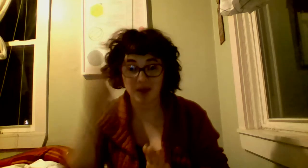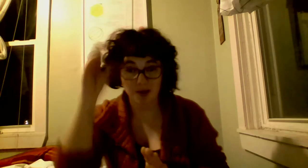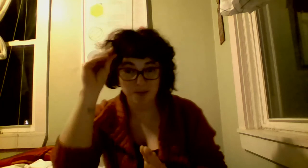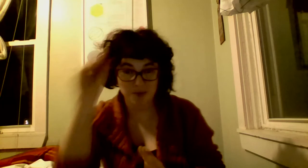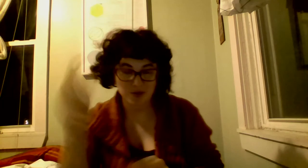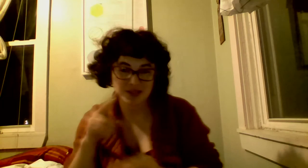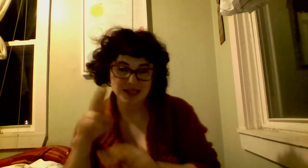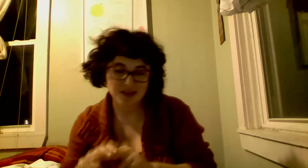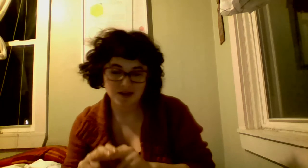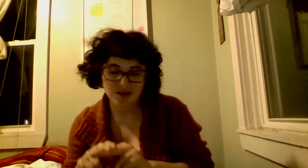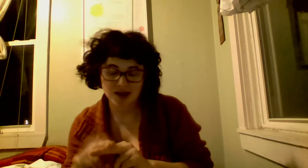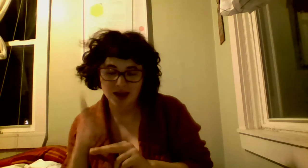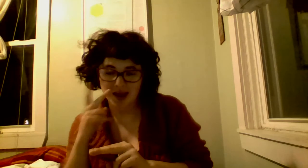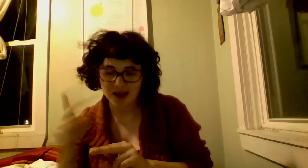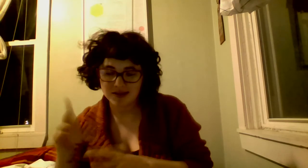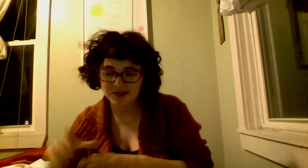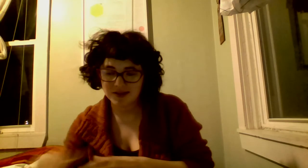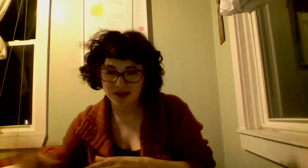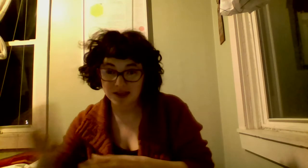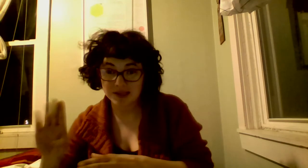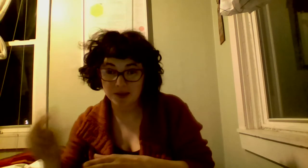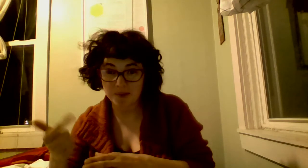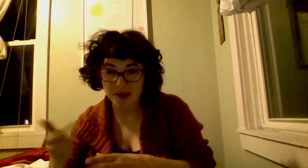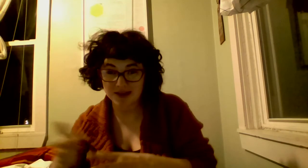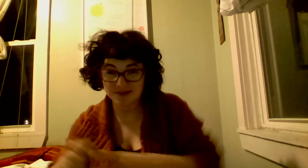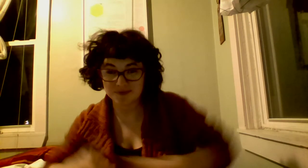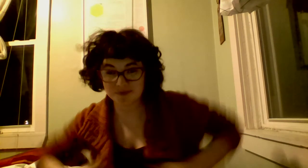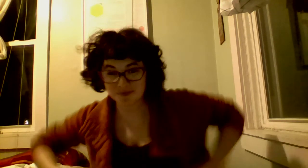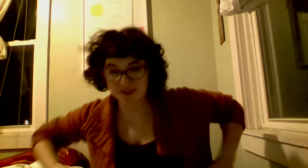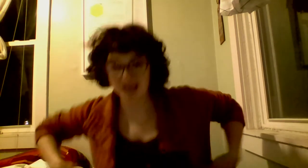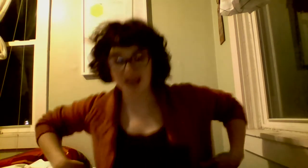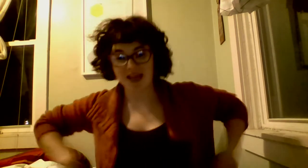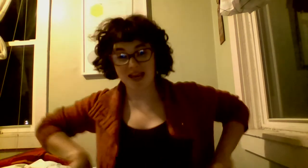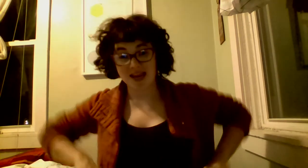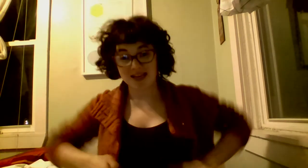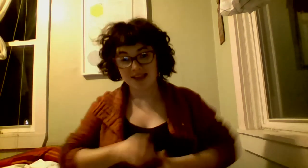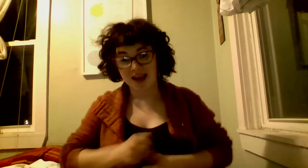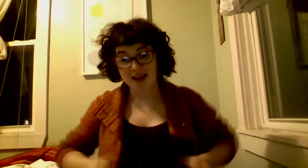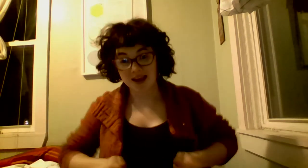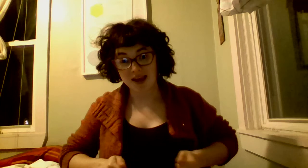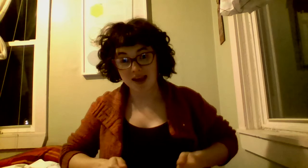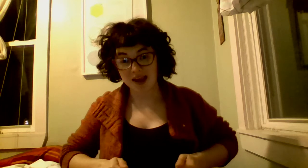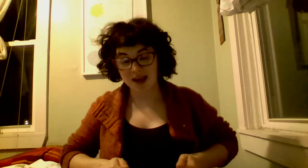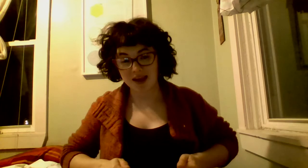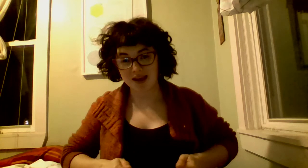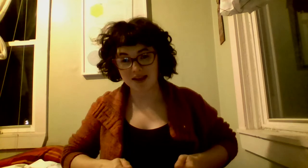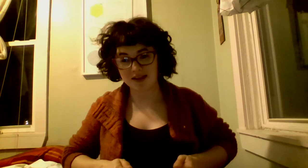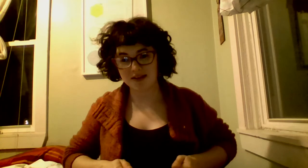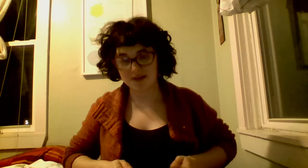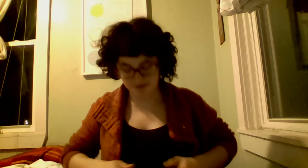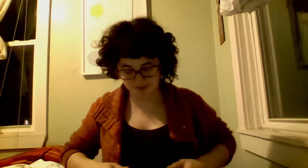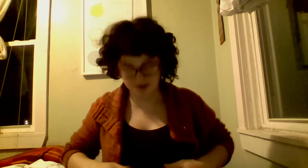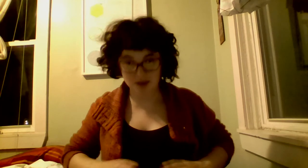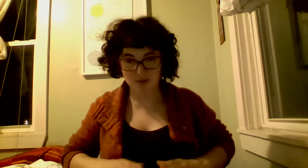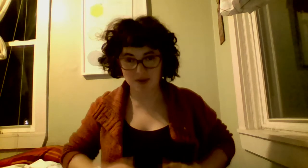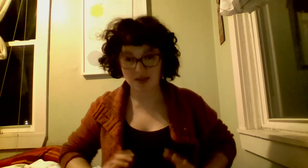backpack and he tied it around his stomach with a pack part in the front. And then he sat down to eat. And they